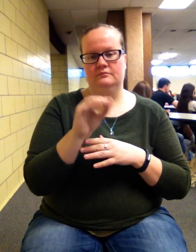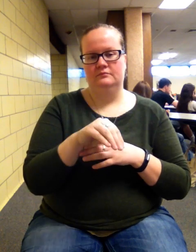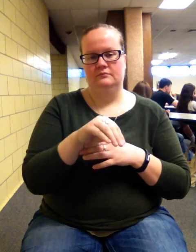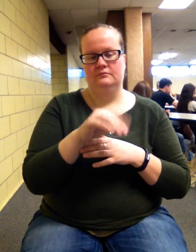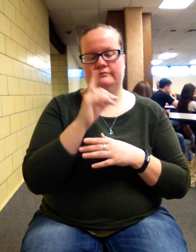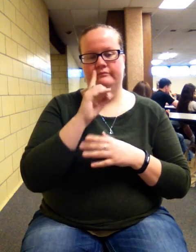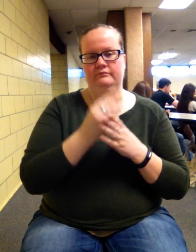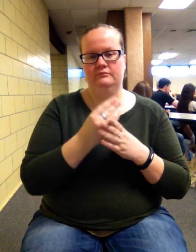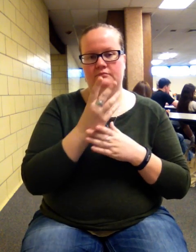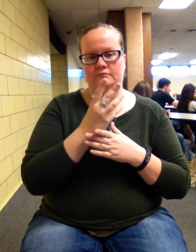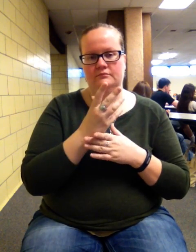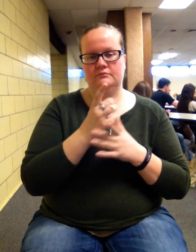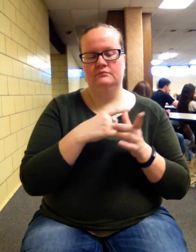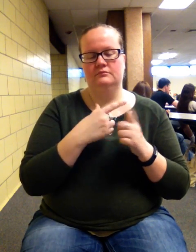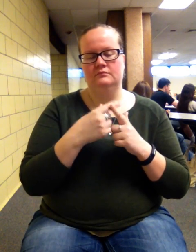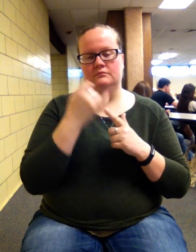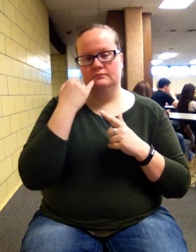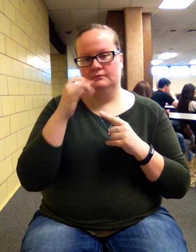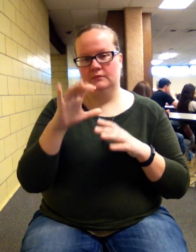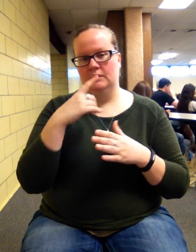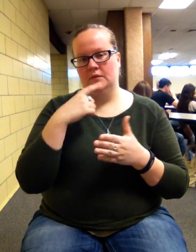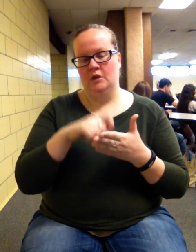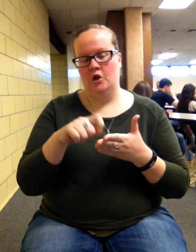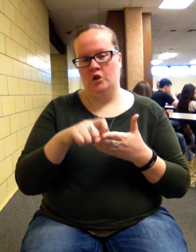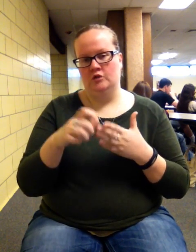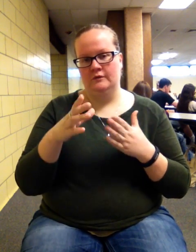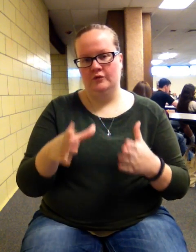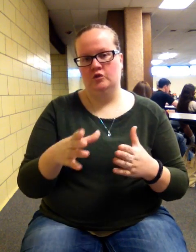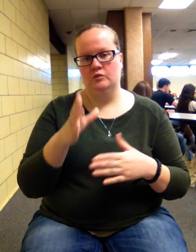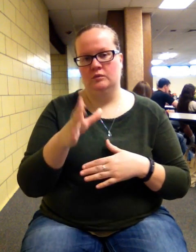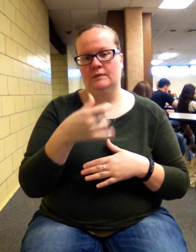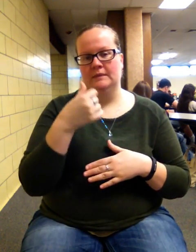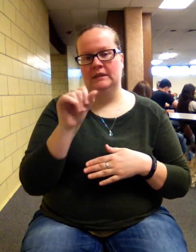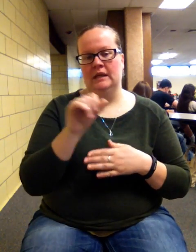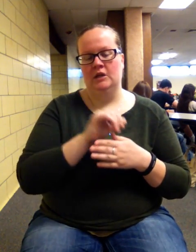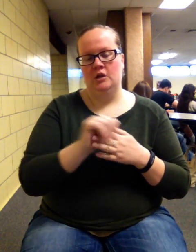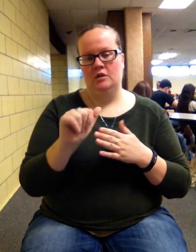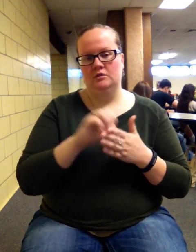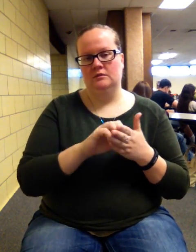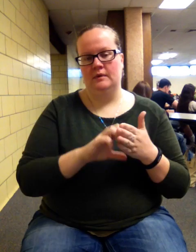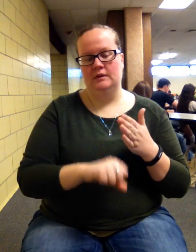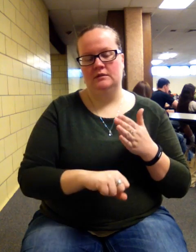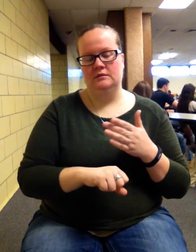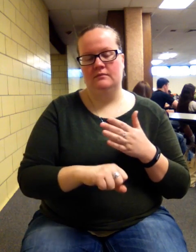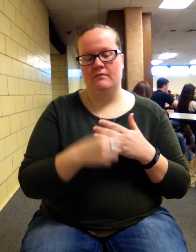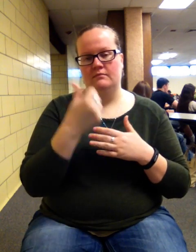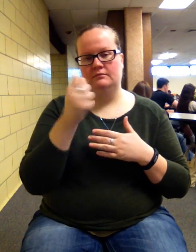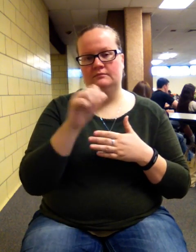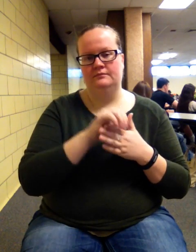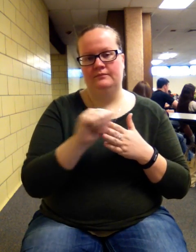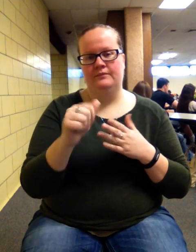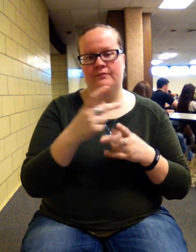growth. Then if you did the author's version, it would have been $10 minus $10 times 20%.